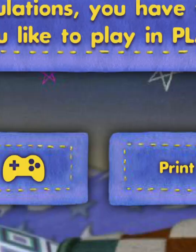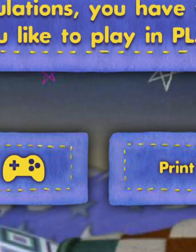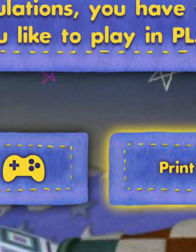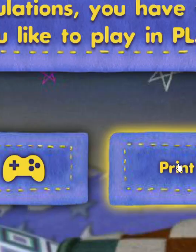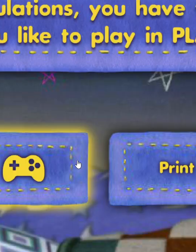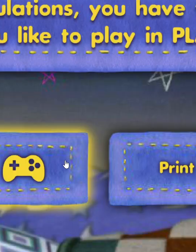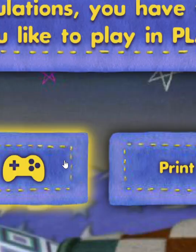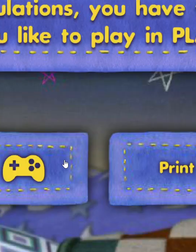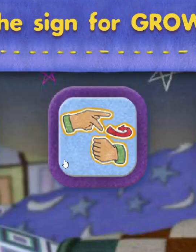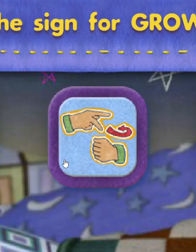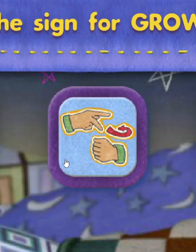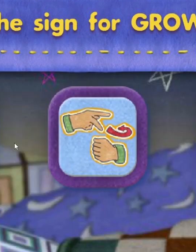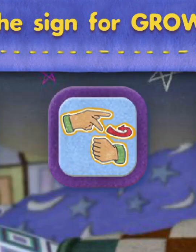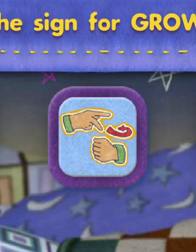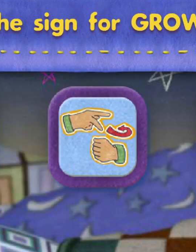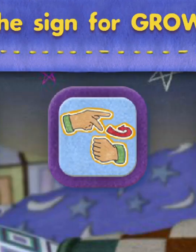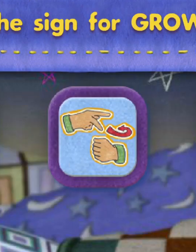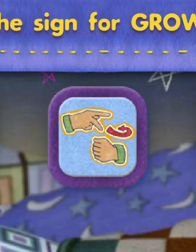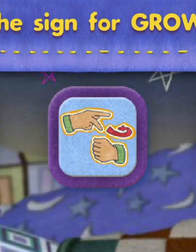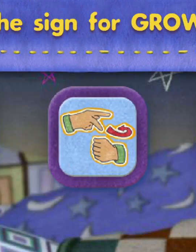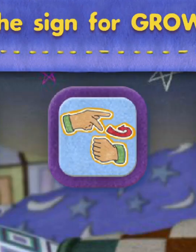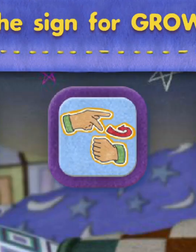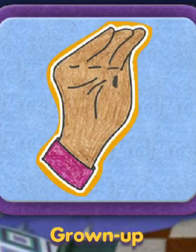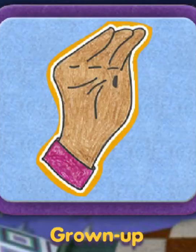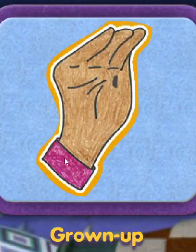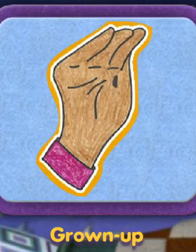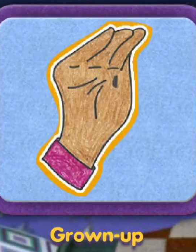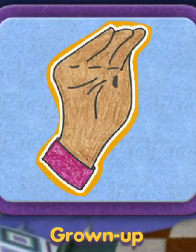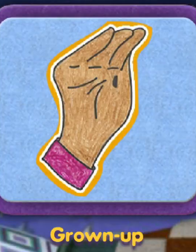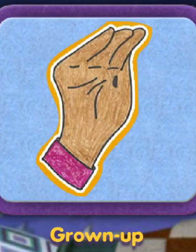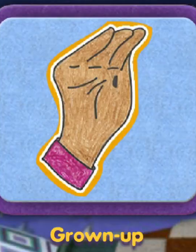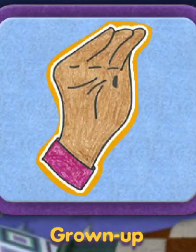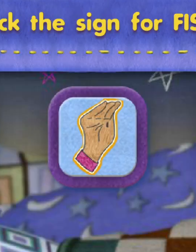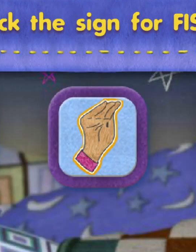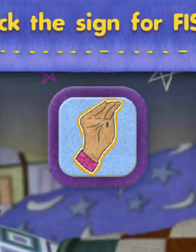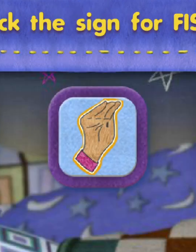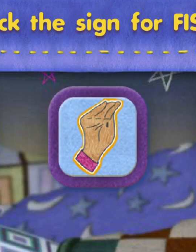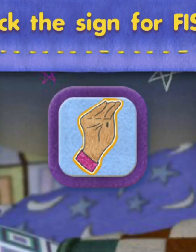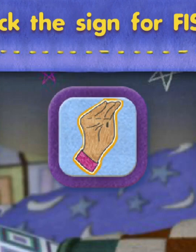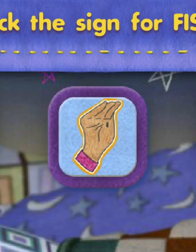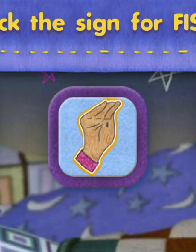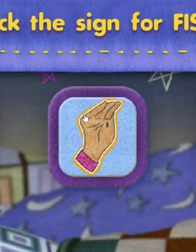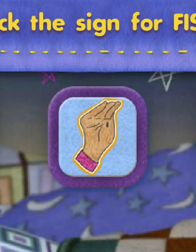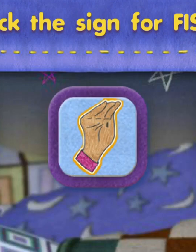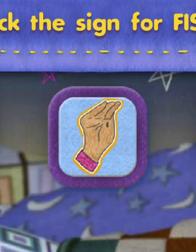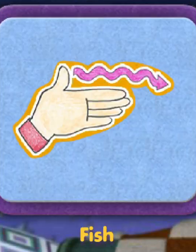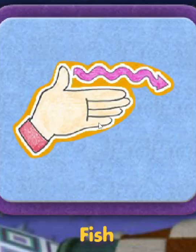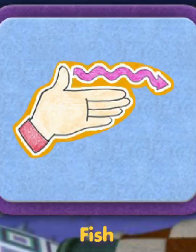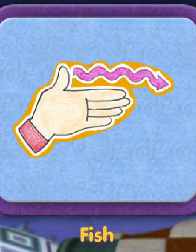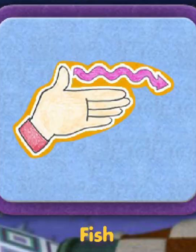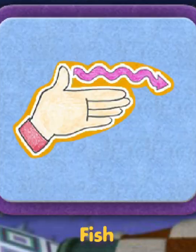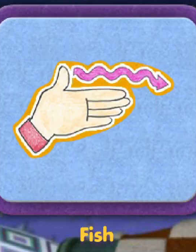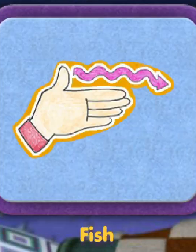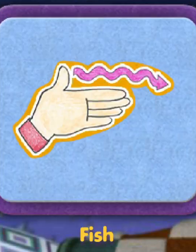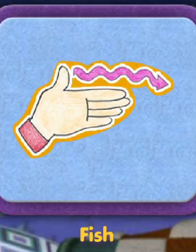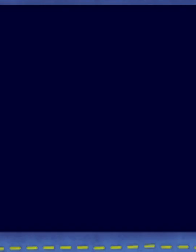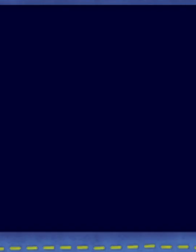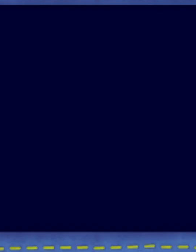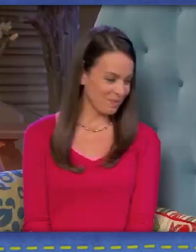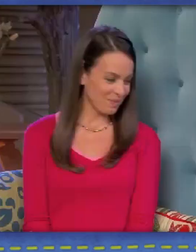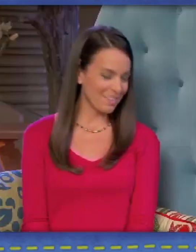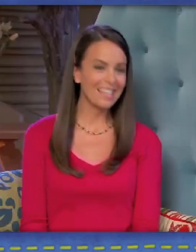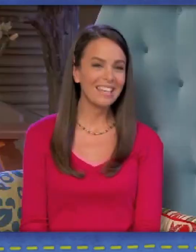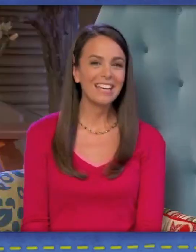remember. Good job. Click the sign for grown-up. This is the sign for click the sign for fish. Great